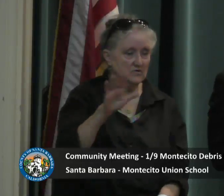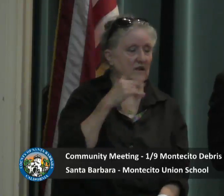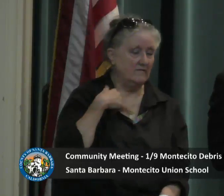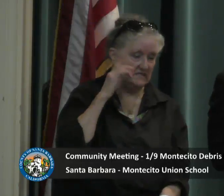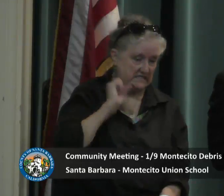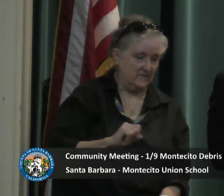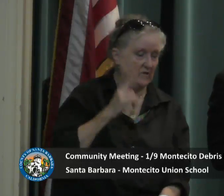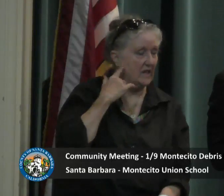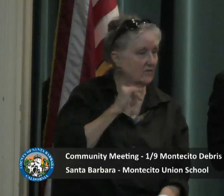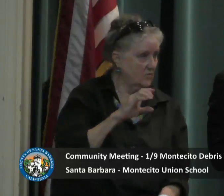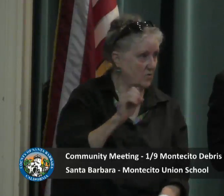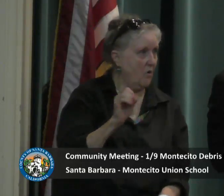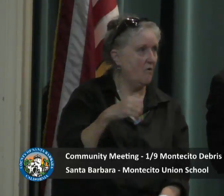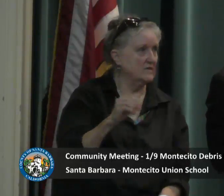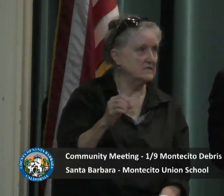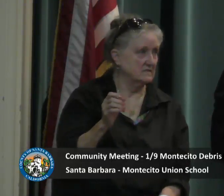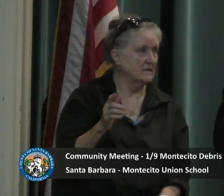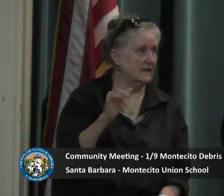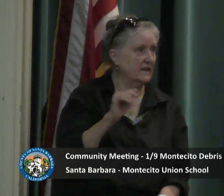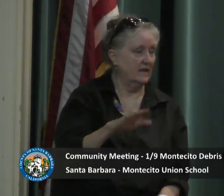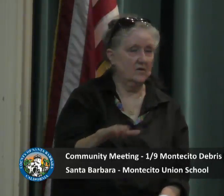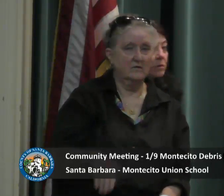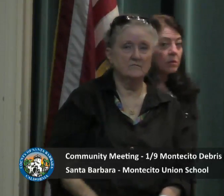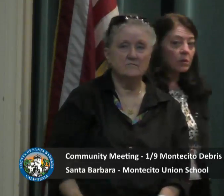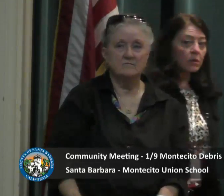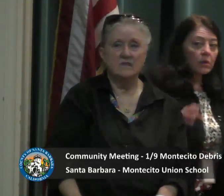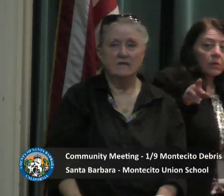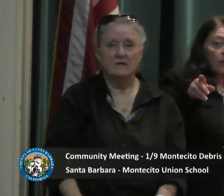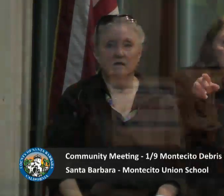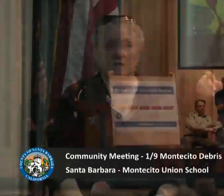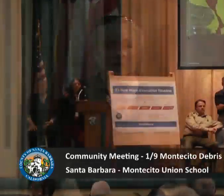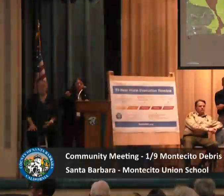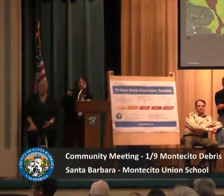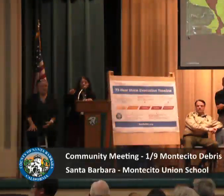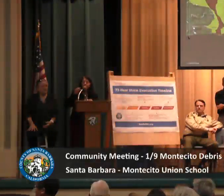California office in LA area.